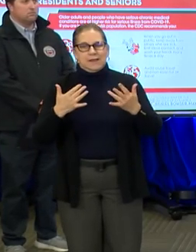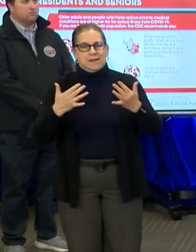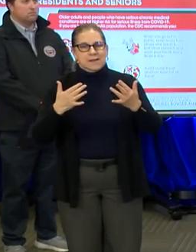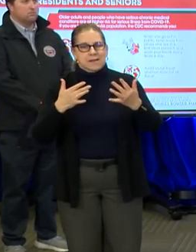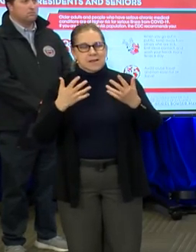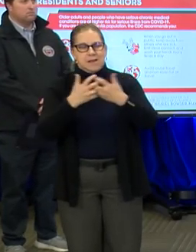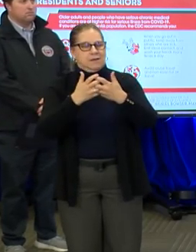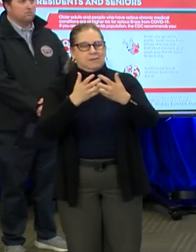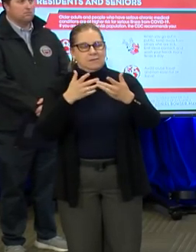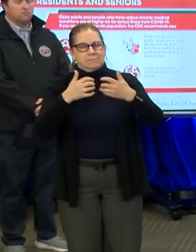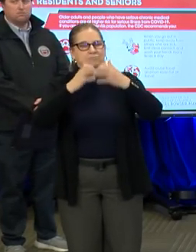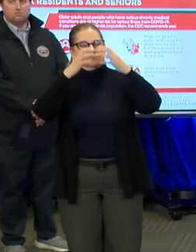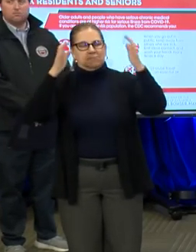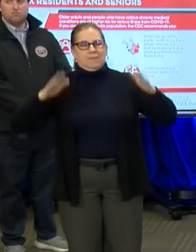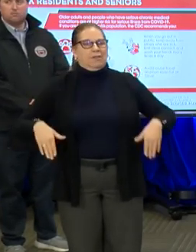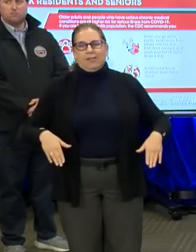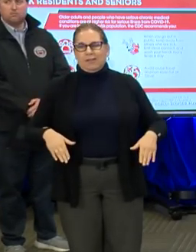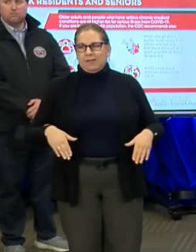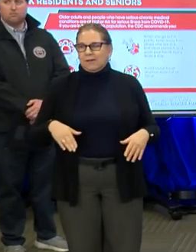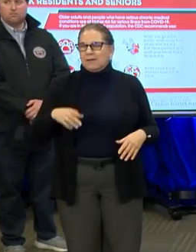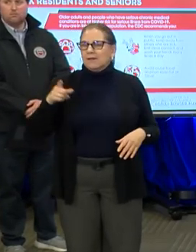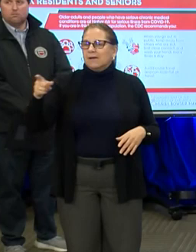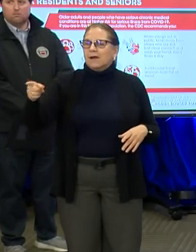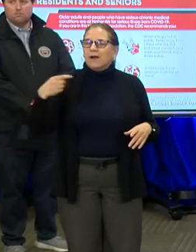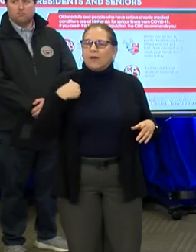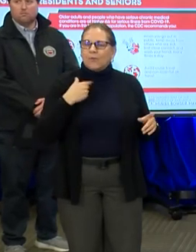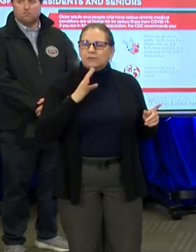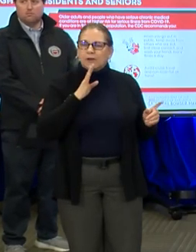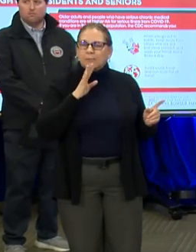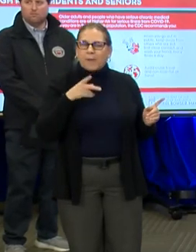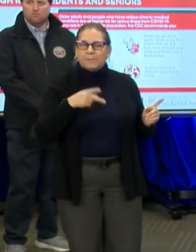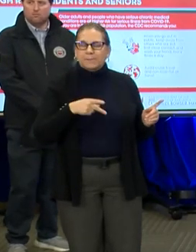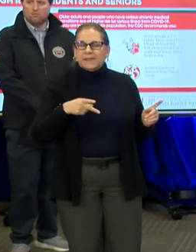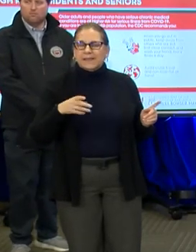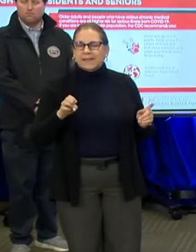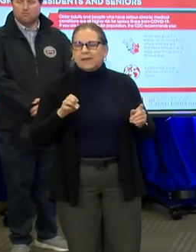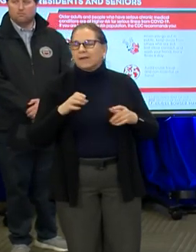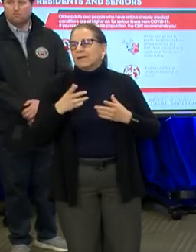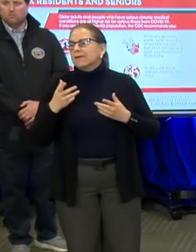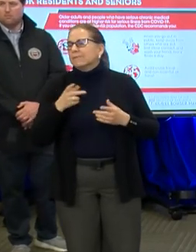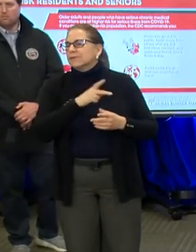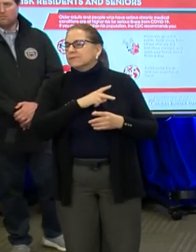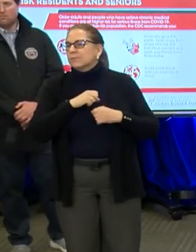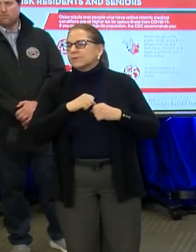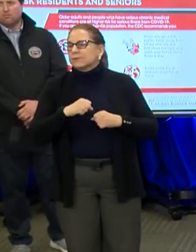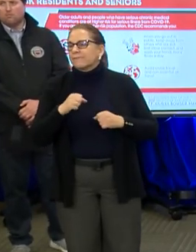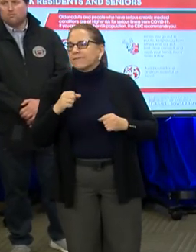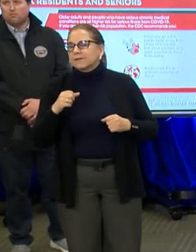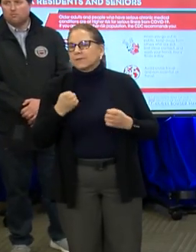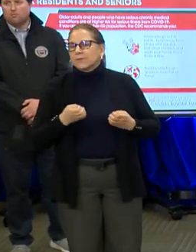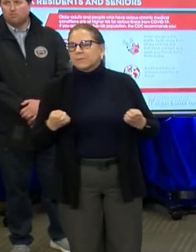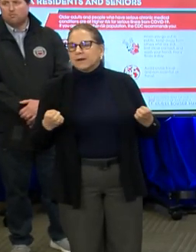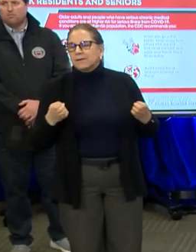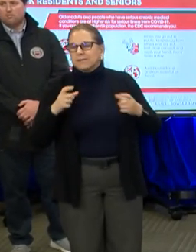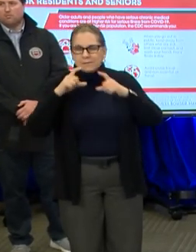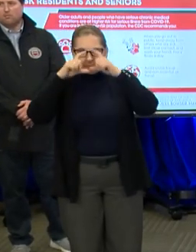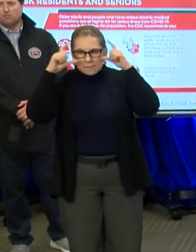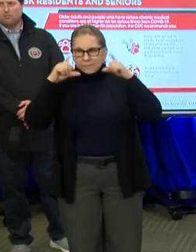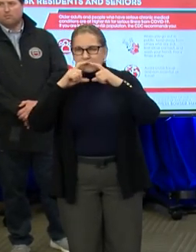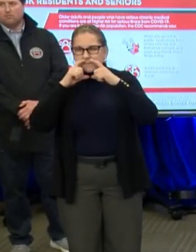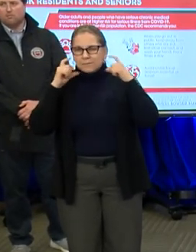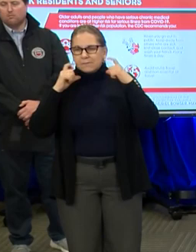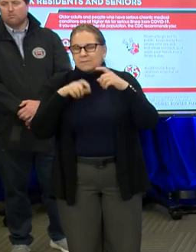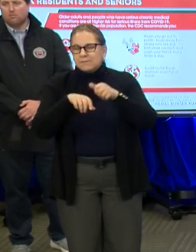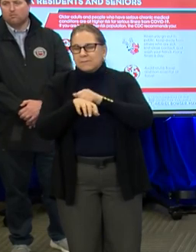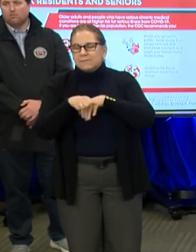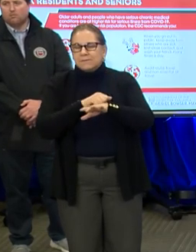And Sam, personal protection equipment. One of my colleagues is interested in that. When you talk with the corrections people, I guess